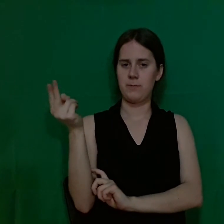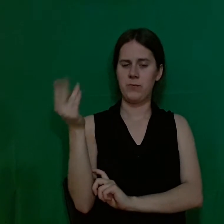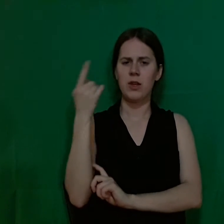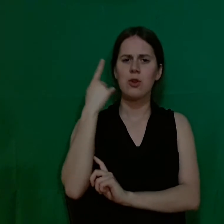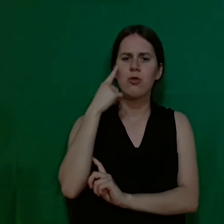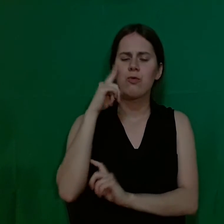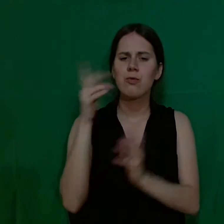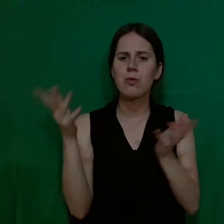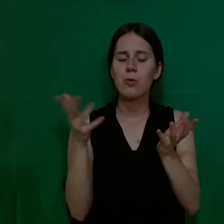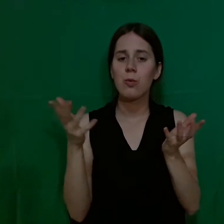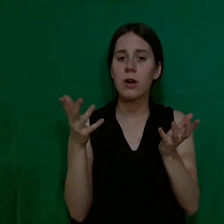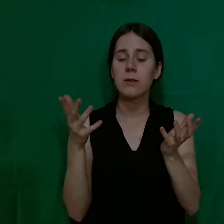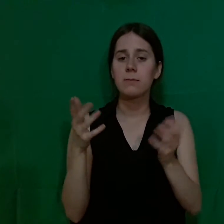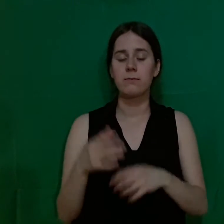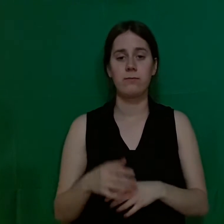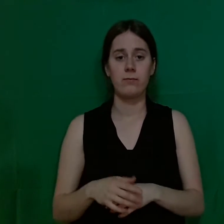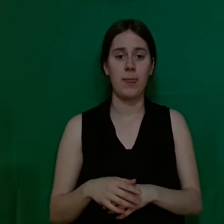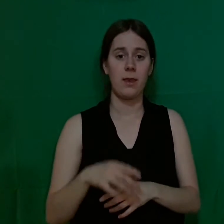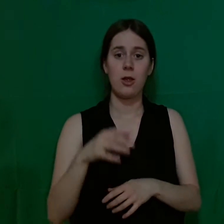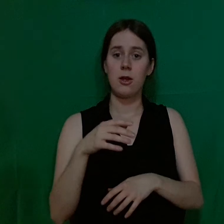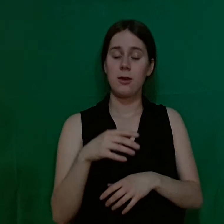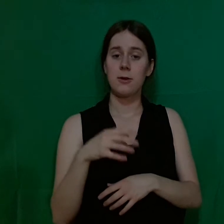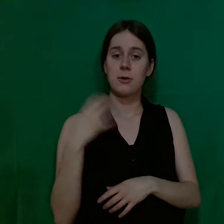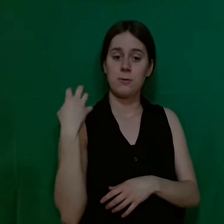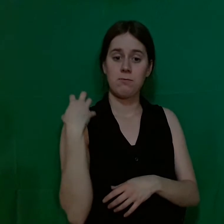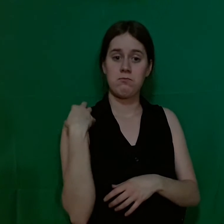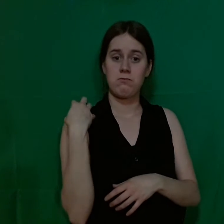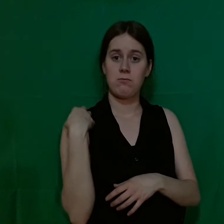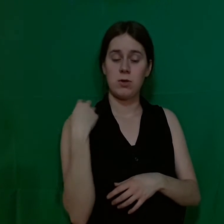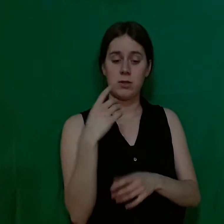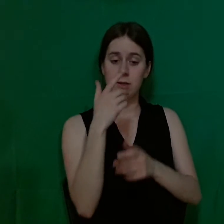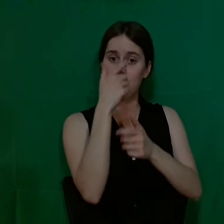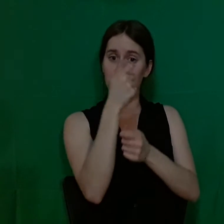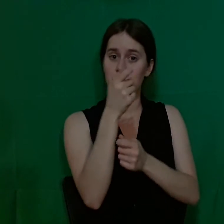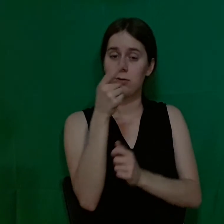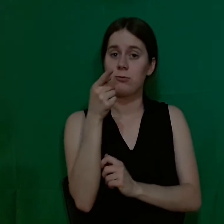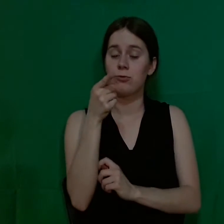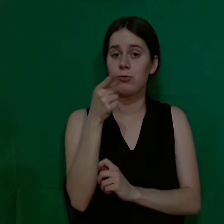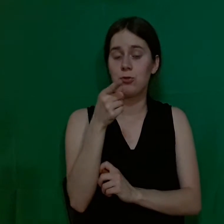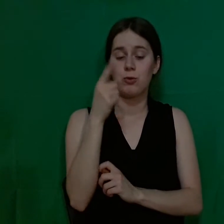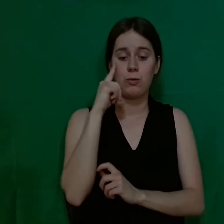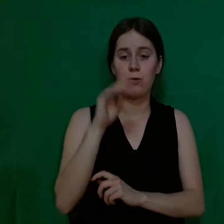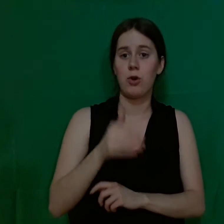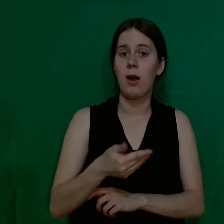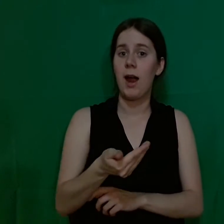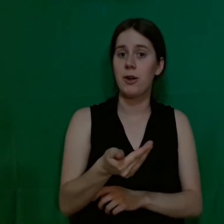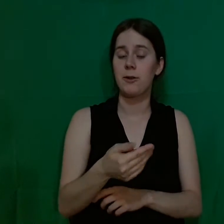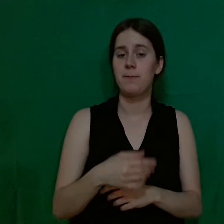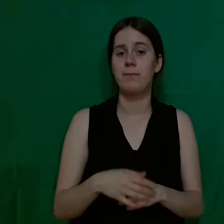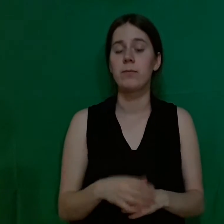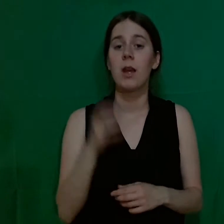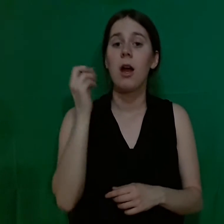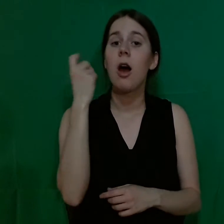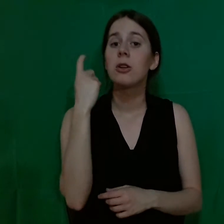get an interview. That's the purpose of the resume. It's one page. The reason it's one page, especially for high school